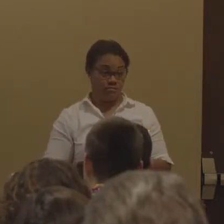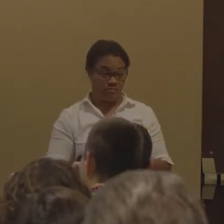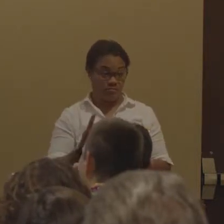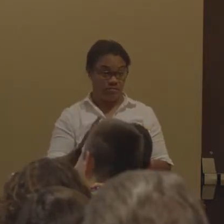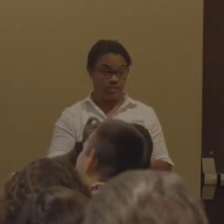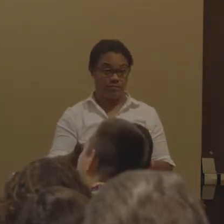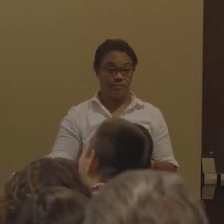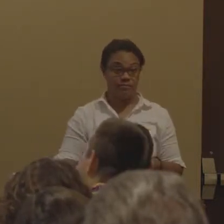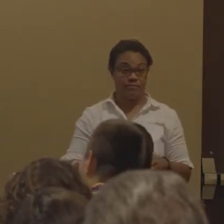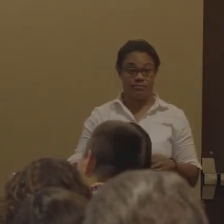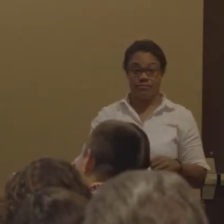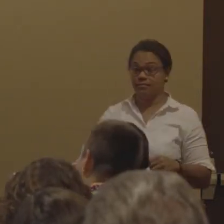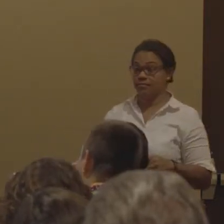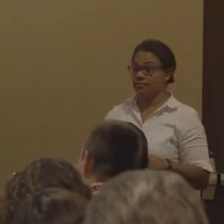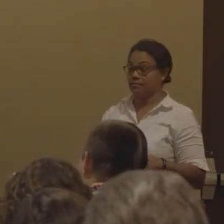Okay.